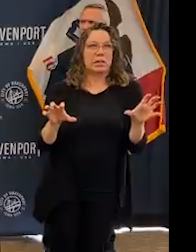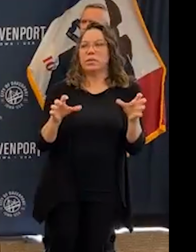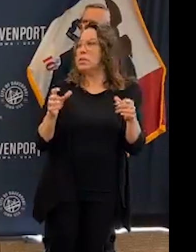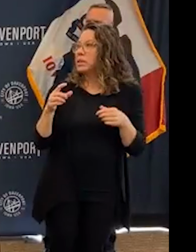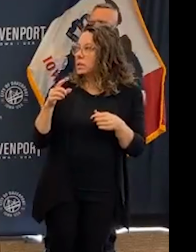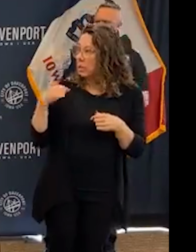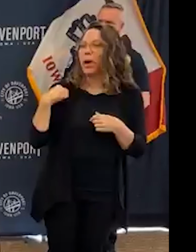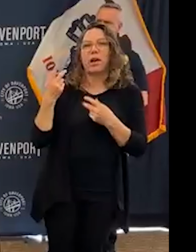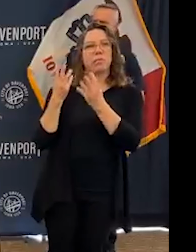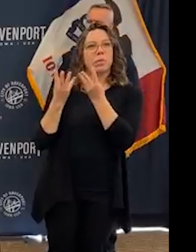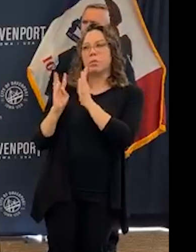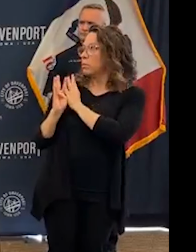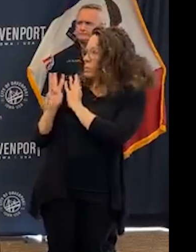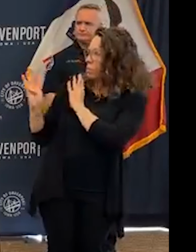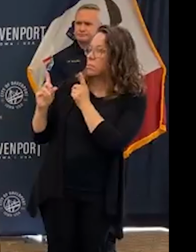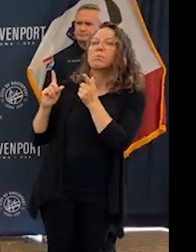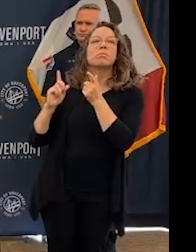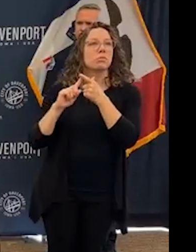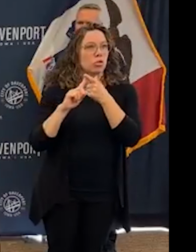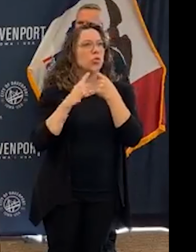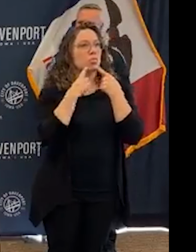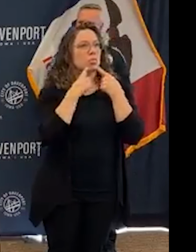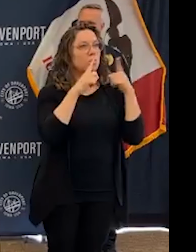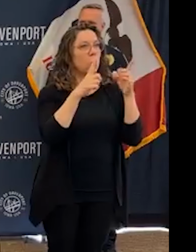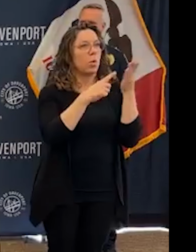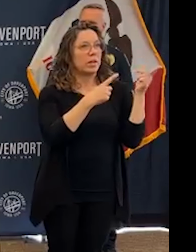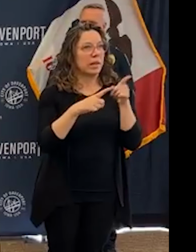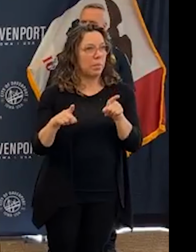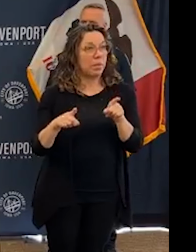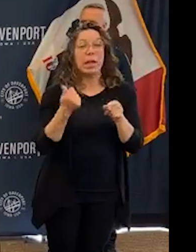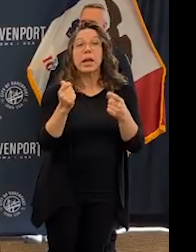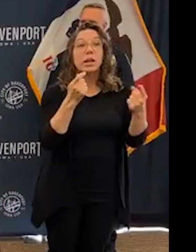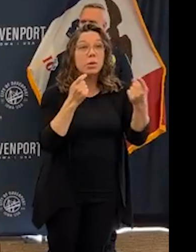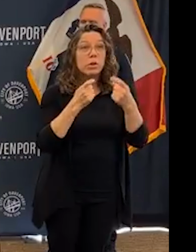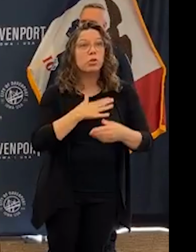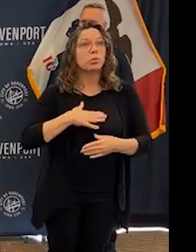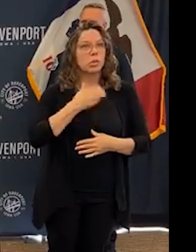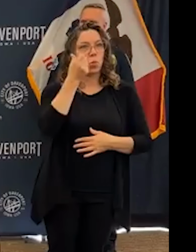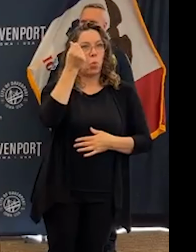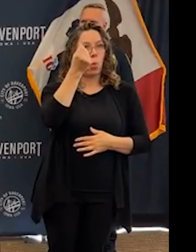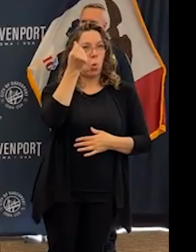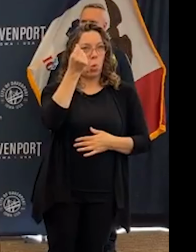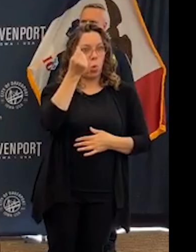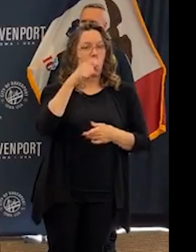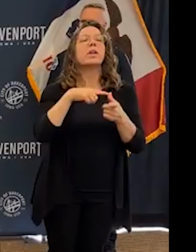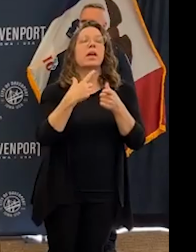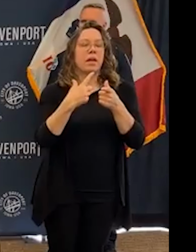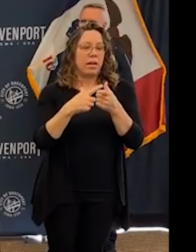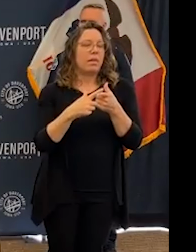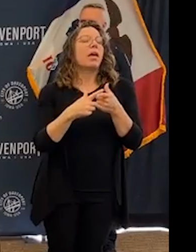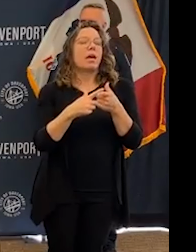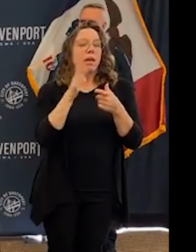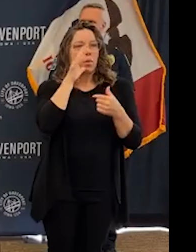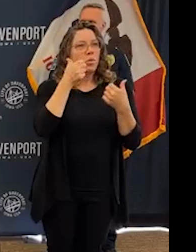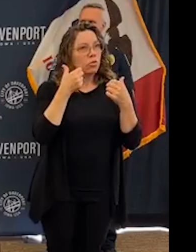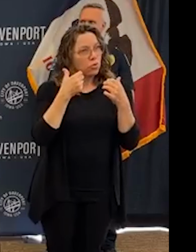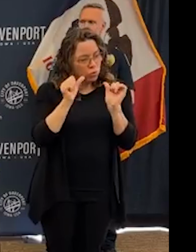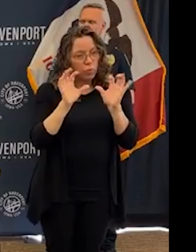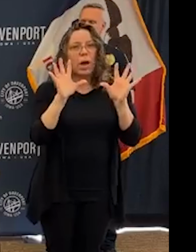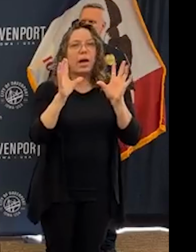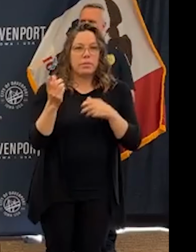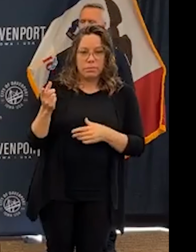to help with that. We'll do what we've been doing. Please hold your questions in. I'll come back up and I'll try and remember, and if I